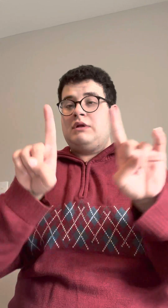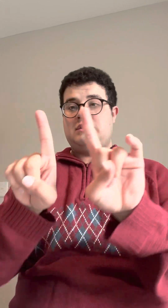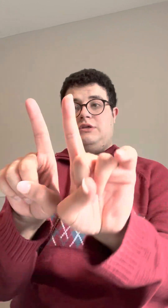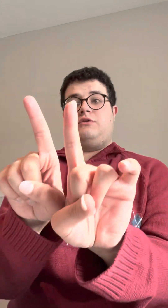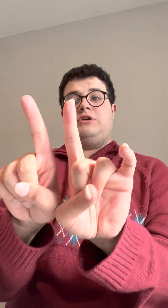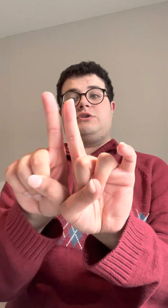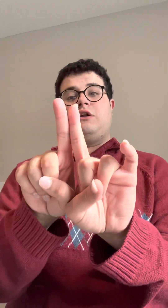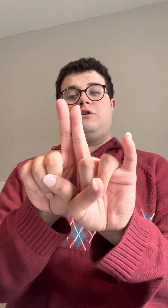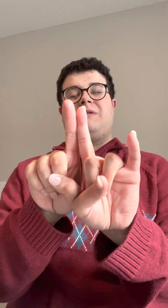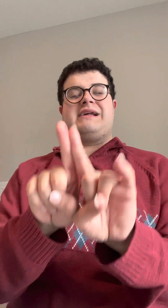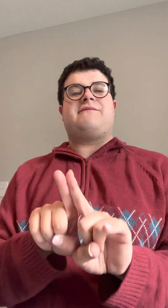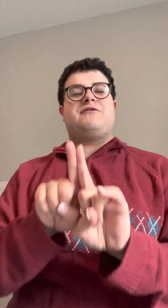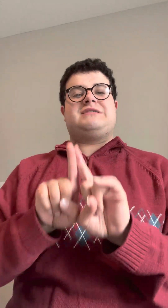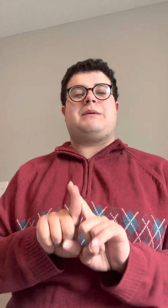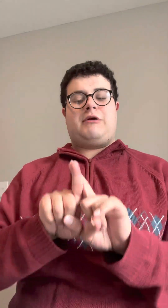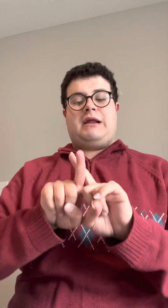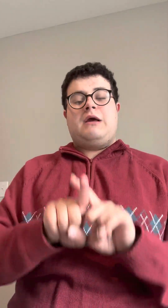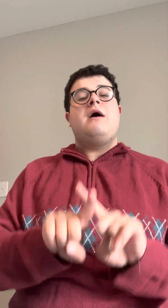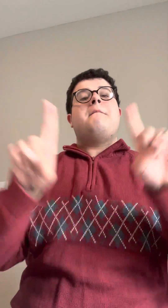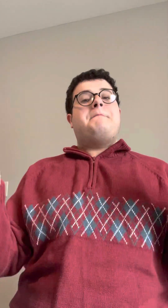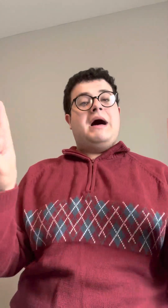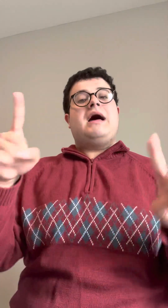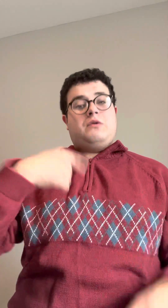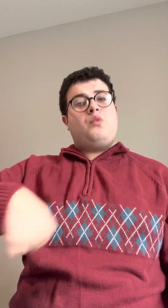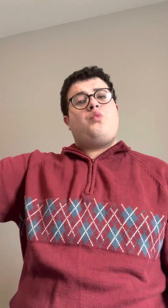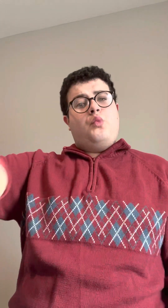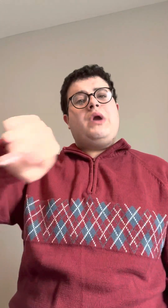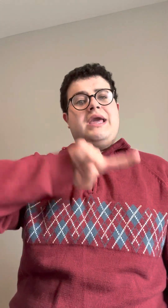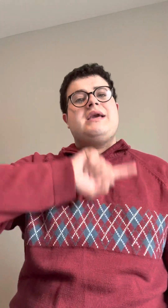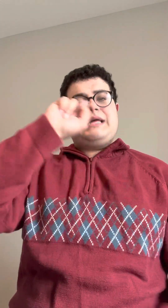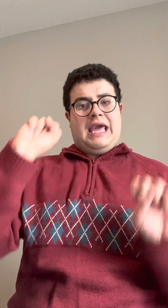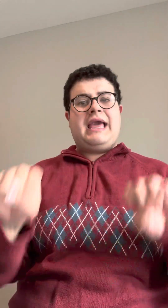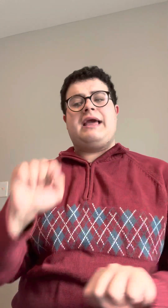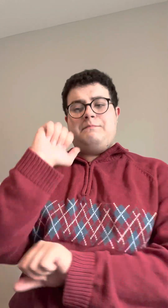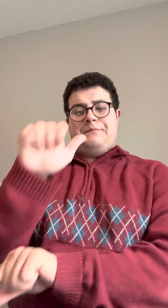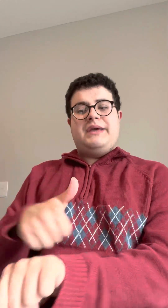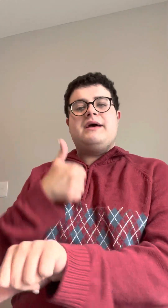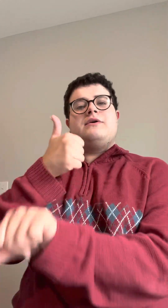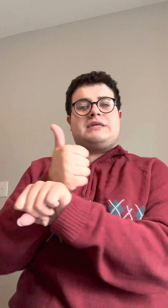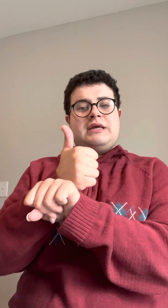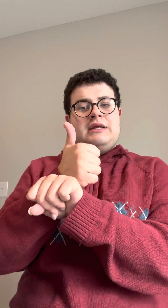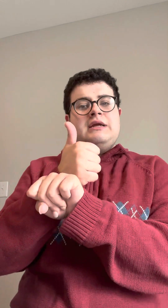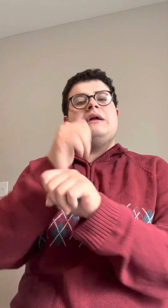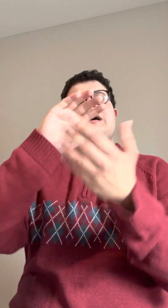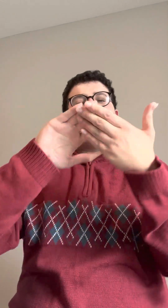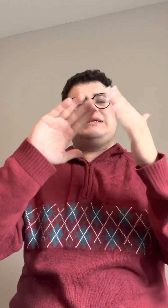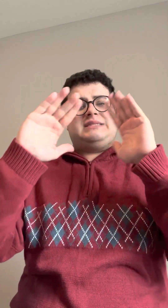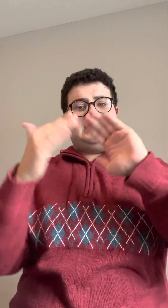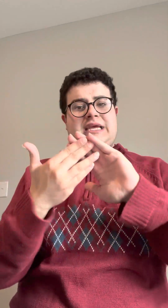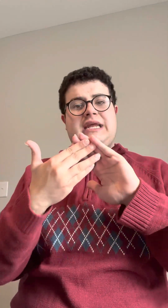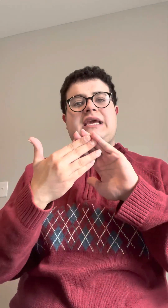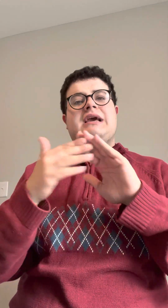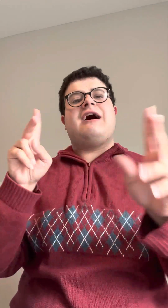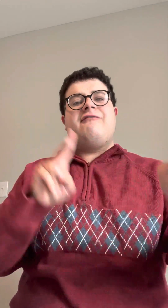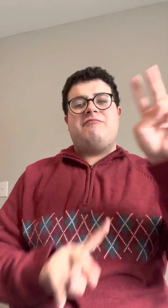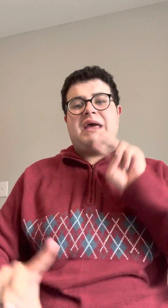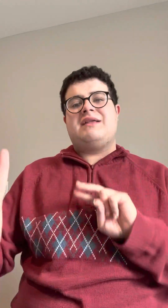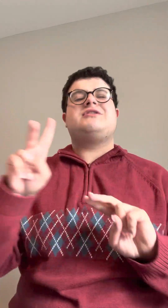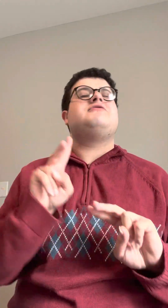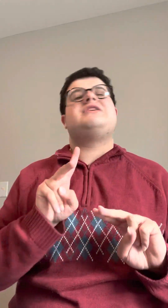so you're just going to do like if you're separating, but we can build a city of men. So just